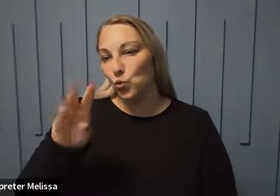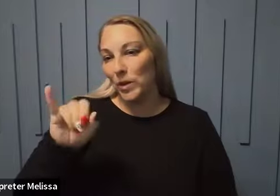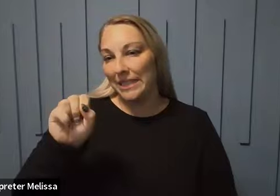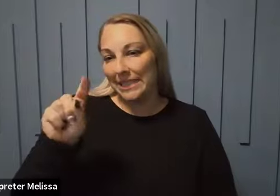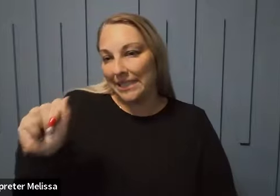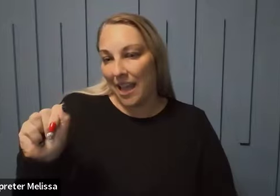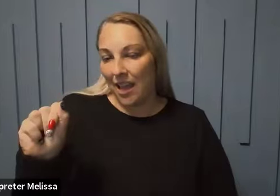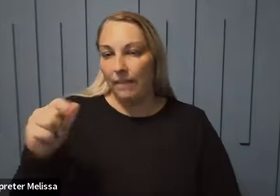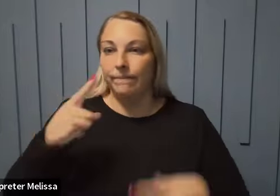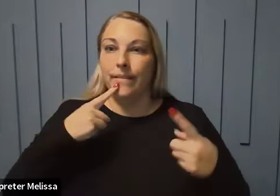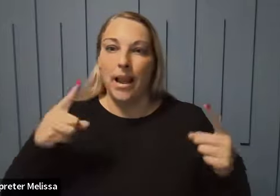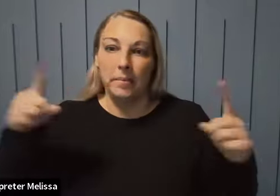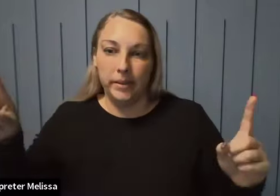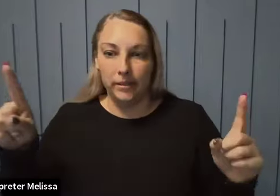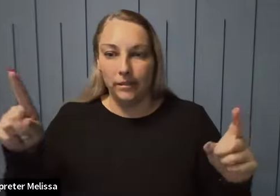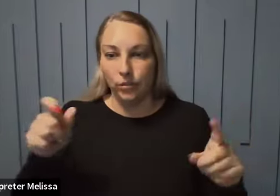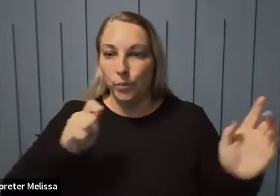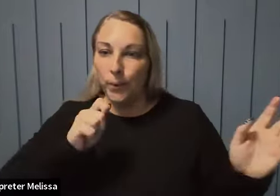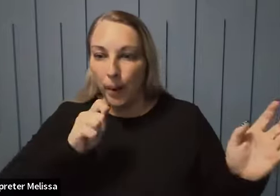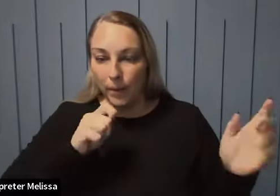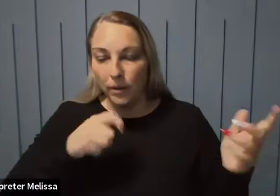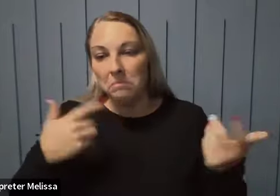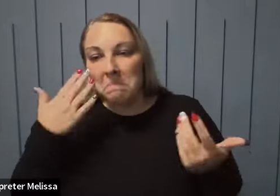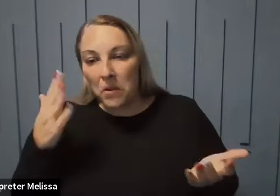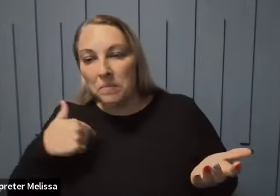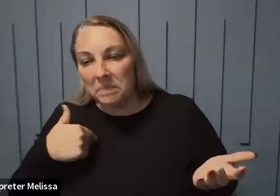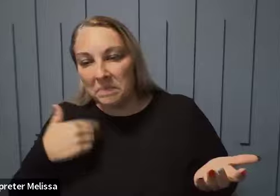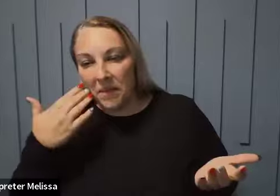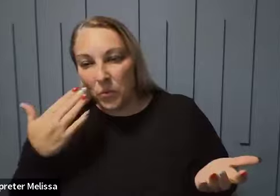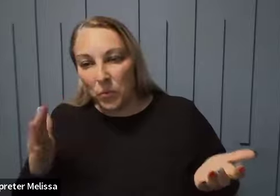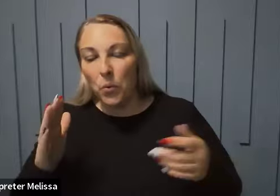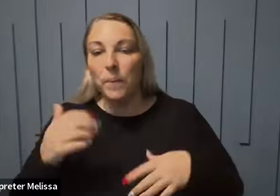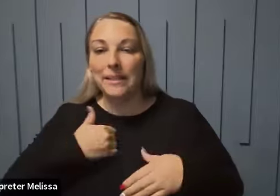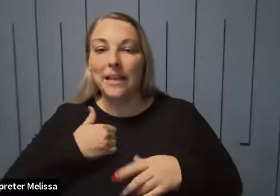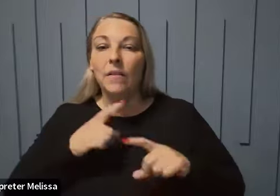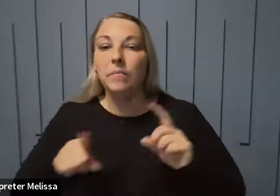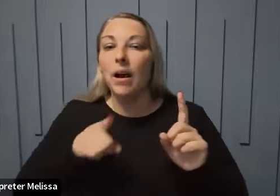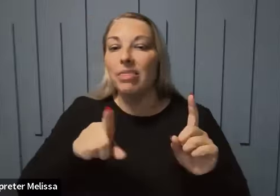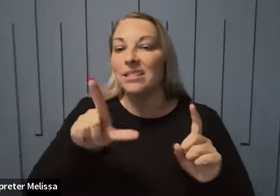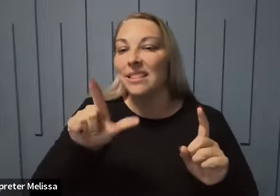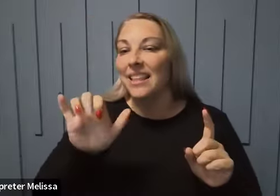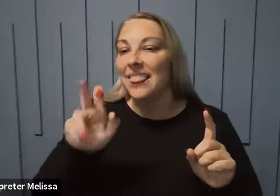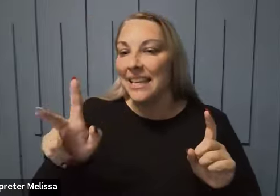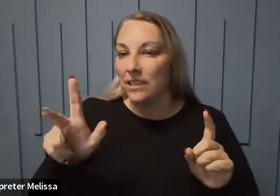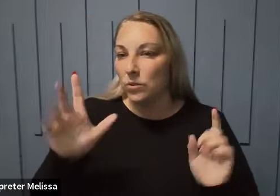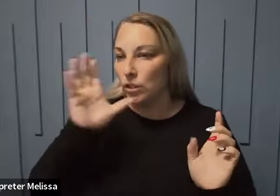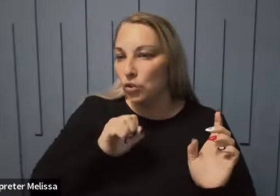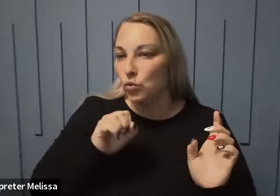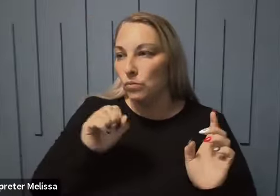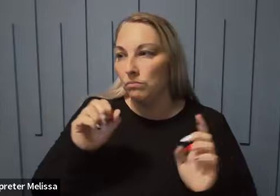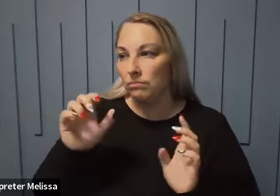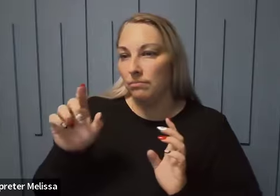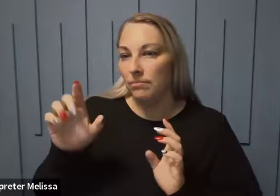really know him myself, but he made this video and the link is here on the screen. And I assume maybe Casey